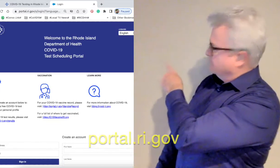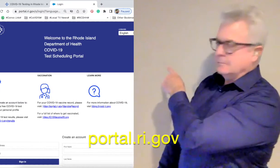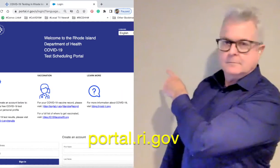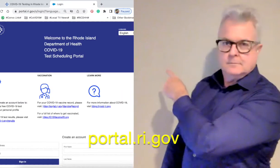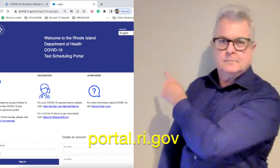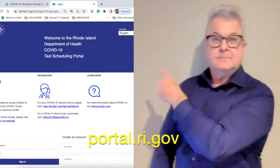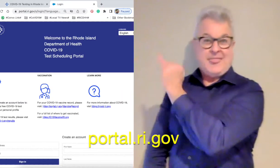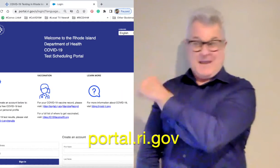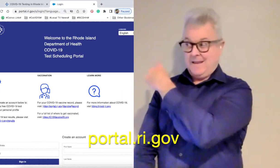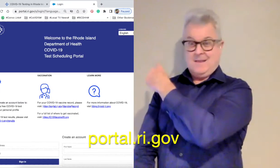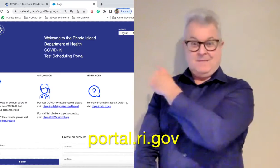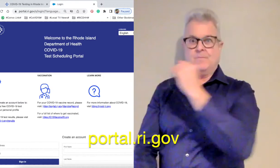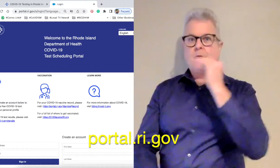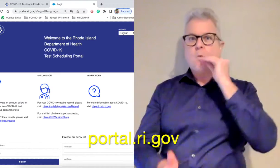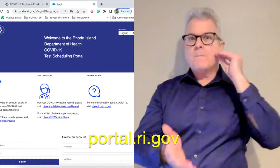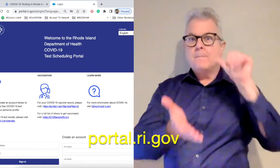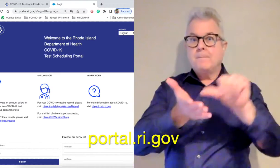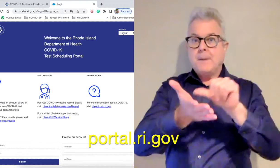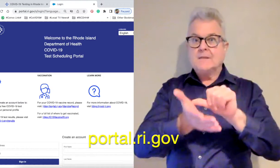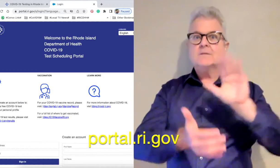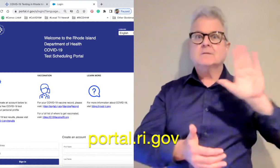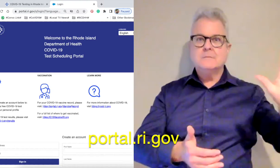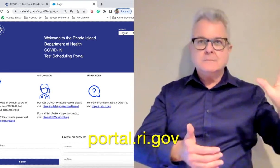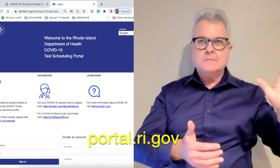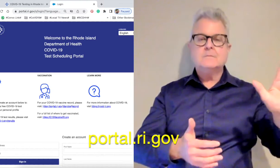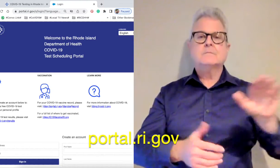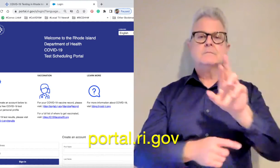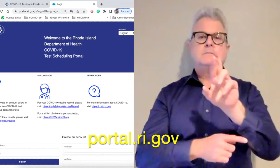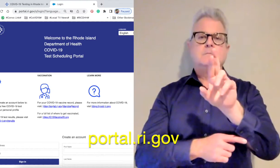Notice everything in the circle? That is the home page,